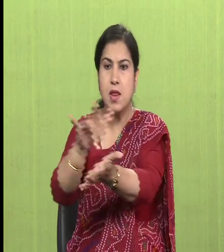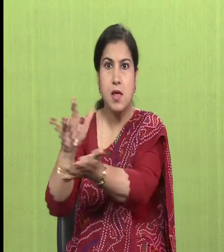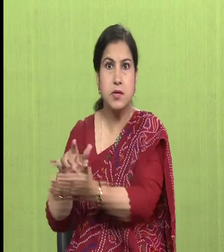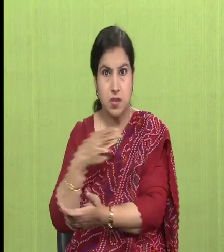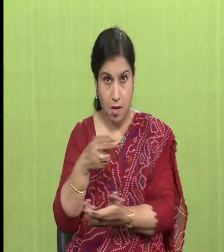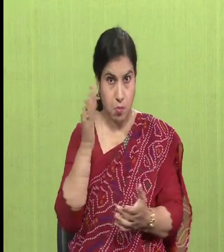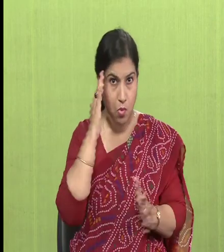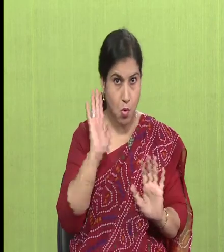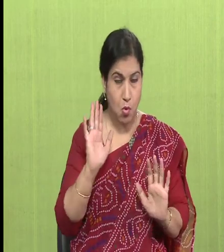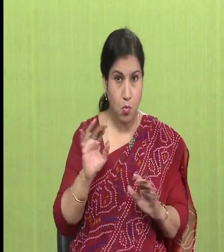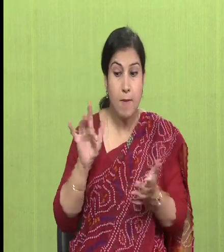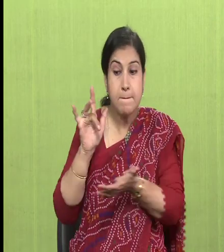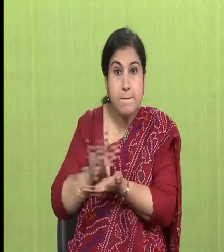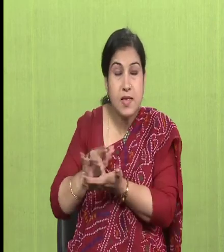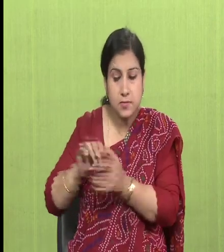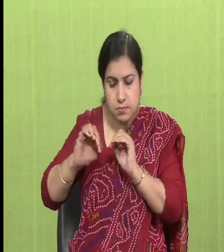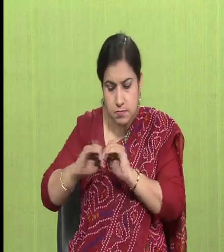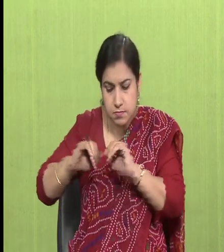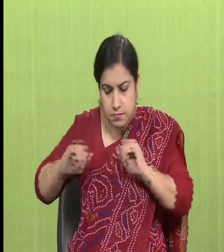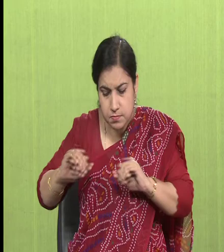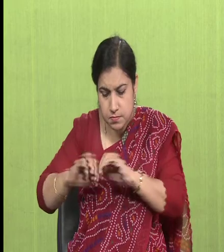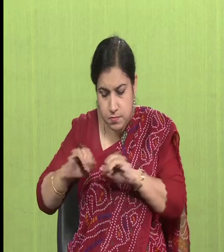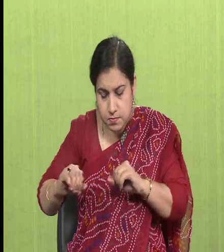that were excavated by the archaeologists?